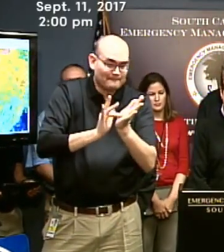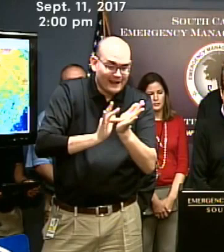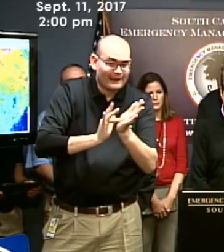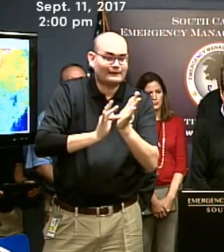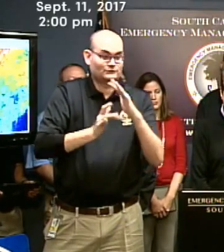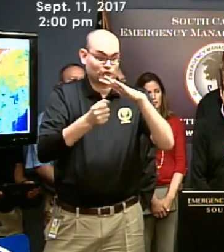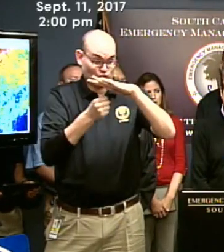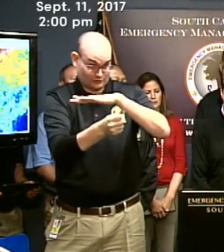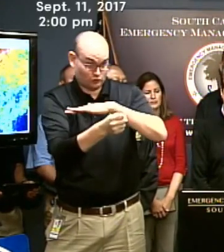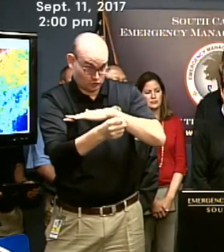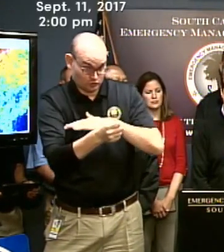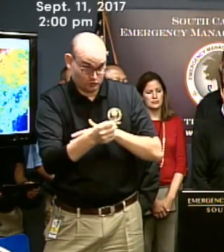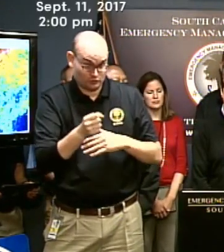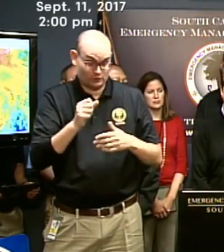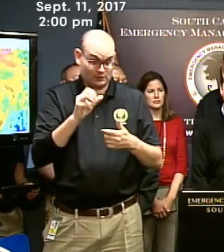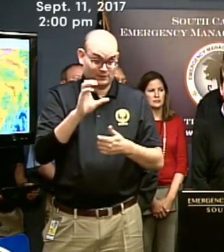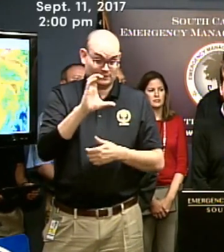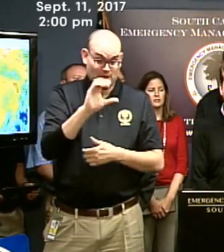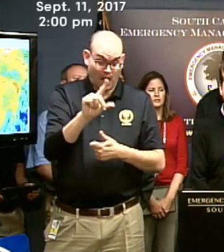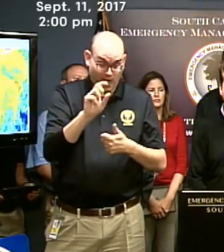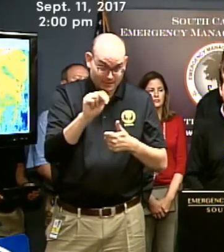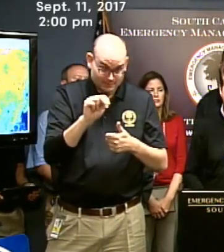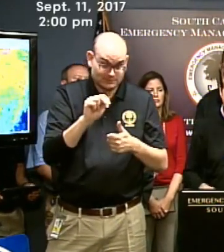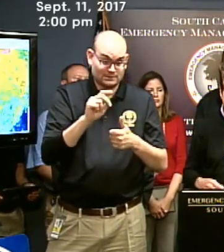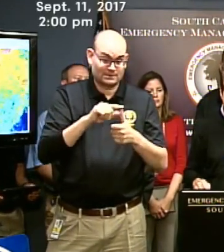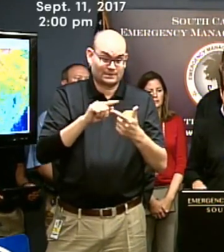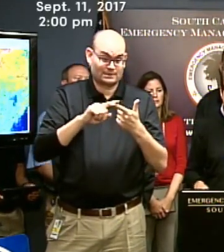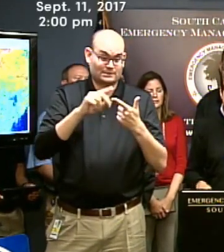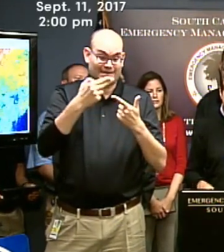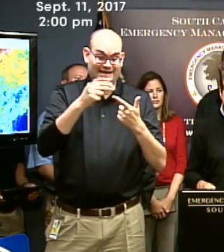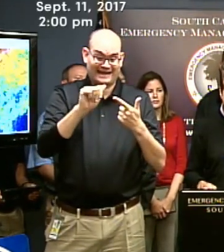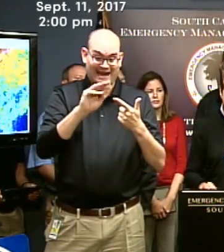the counties of Colleton, Hampton, Orangeburg, and Sumter.